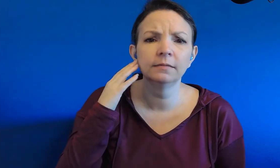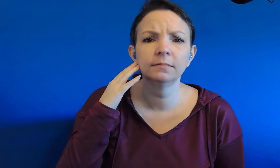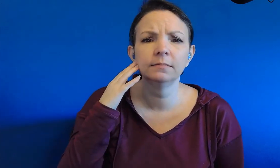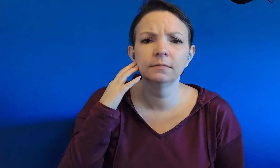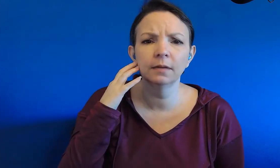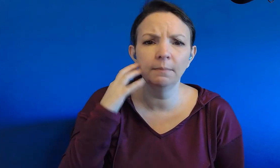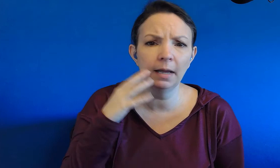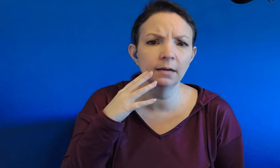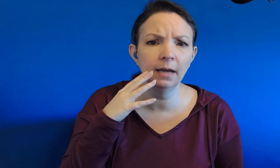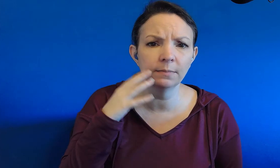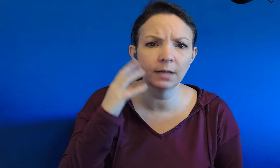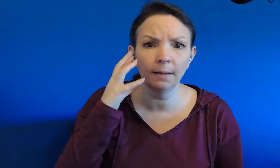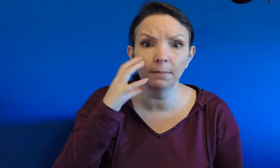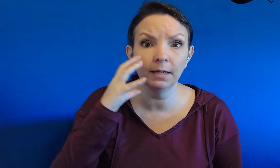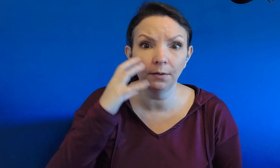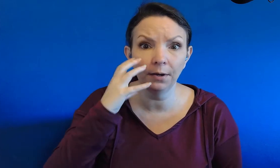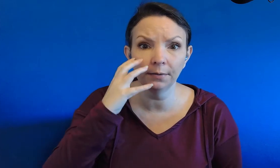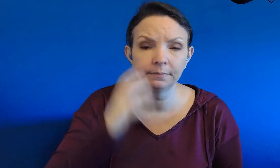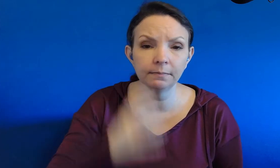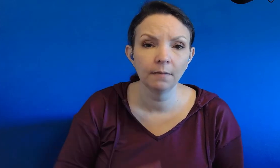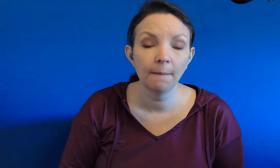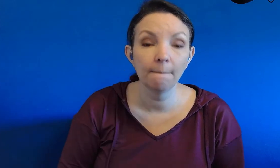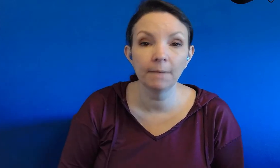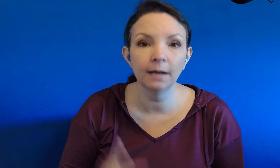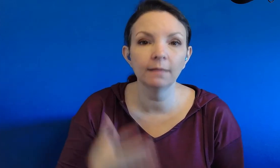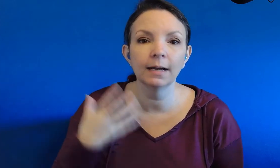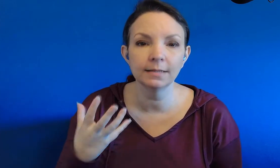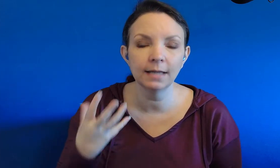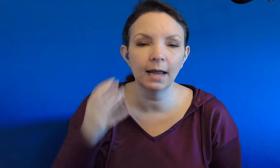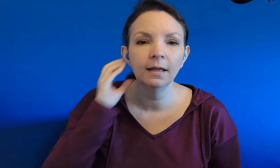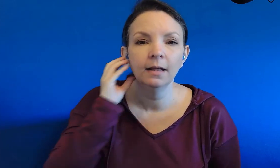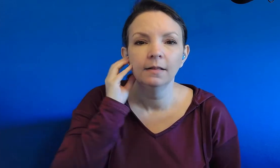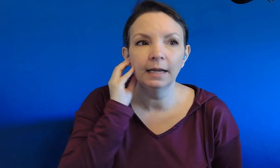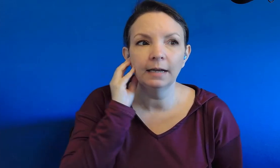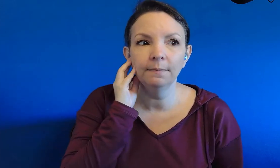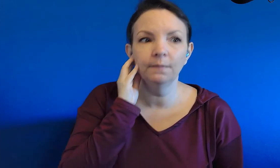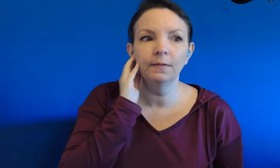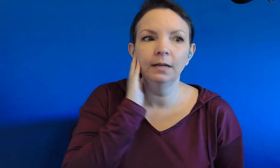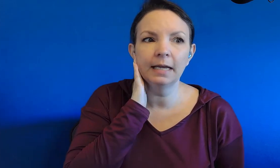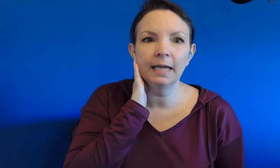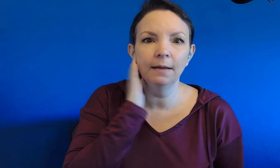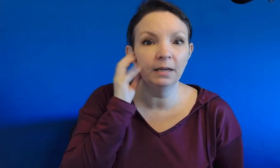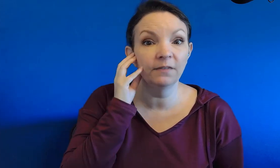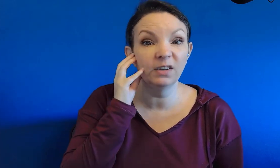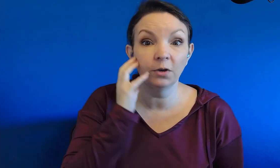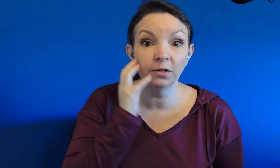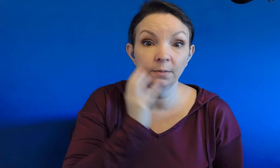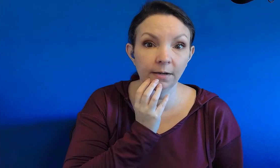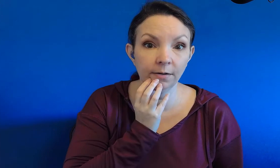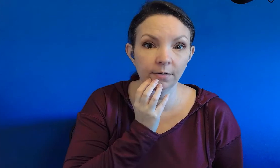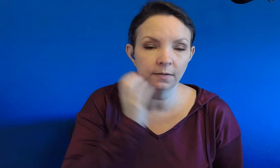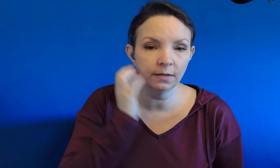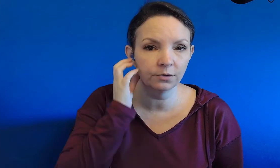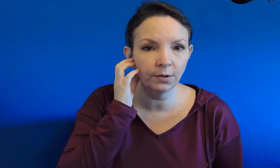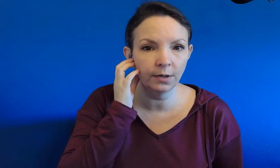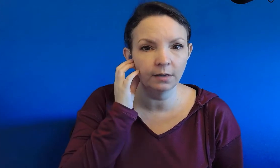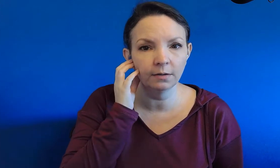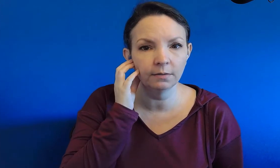a man name sign be down here, but like I said, it can be if he wears a beard, if they're showing,